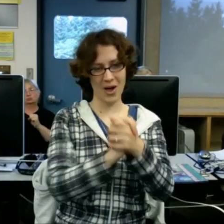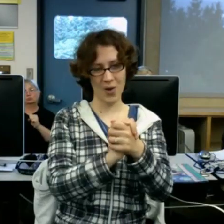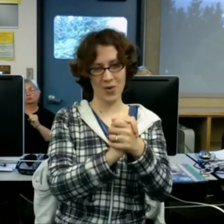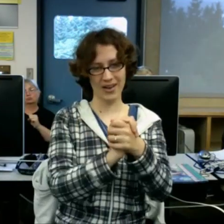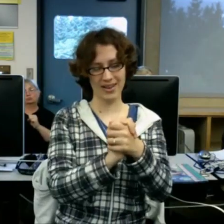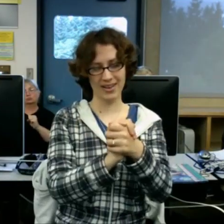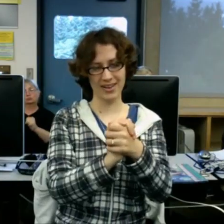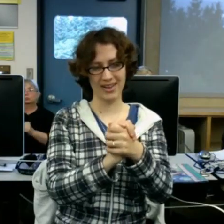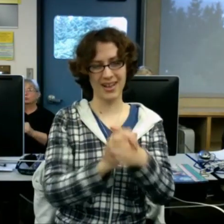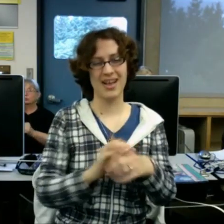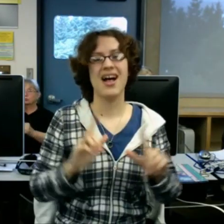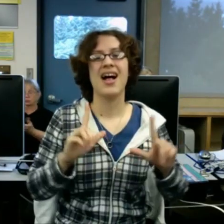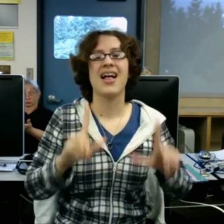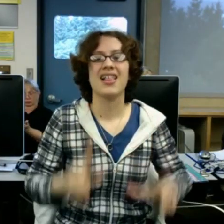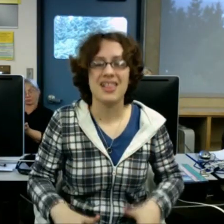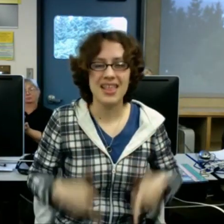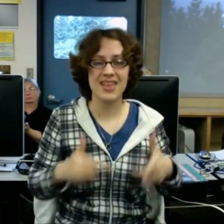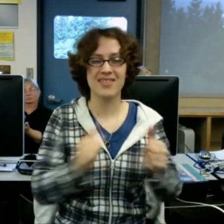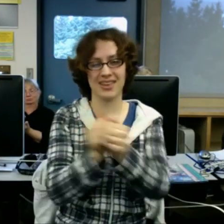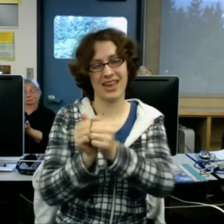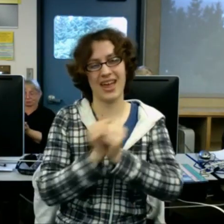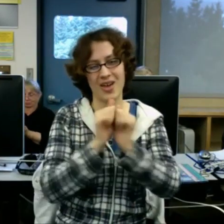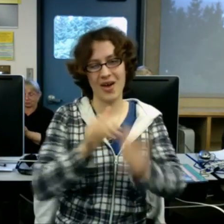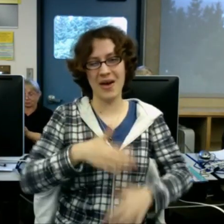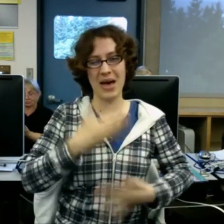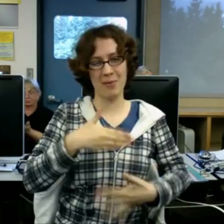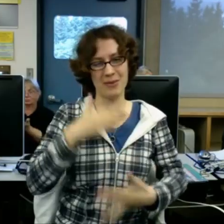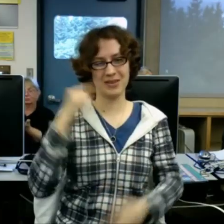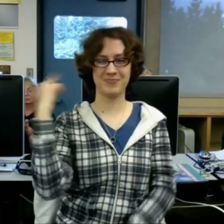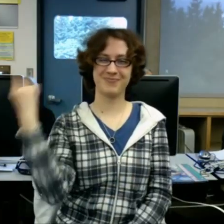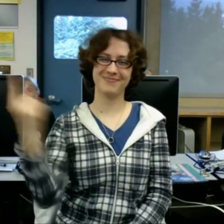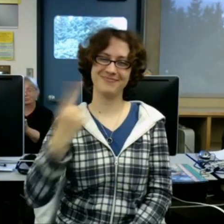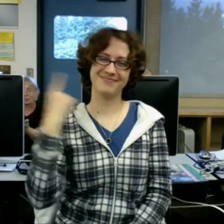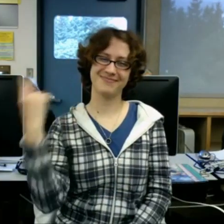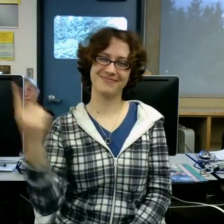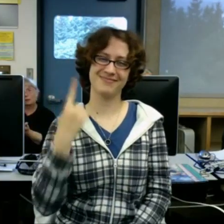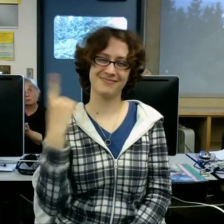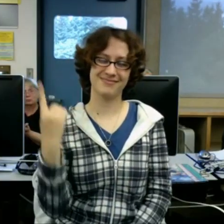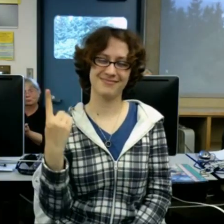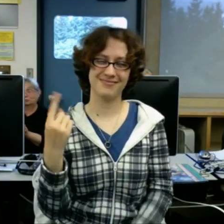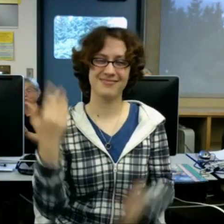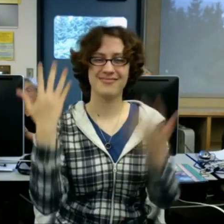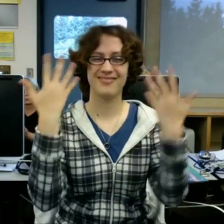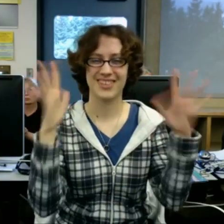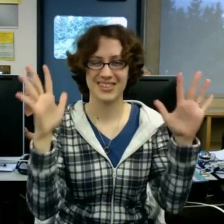married, and they lived happily ever after. The end.